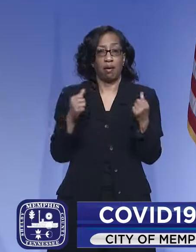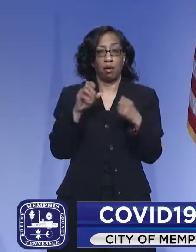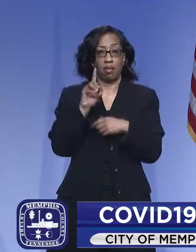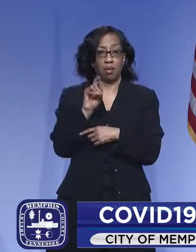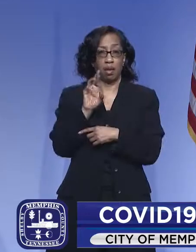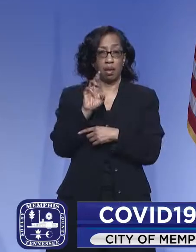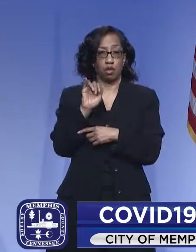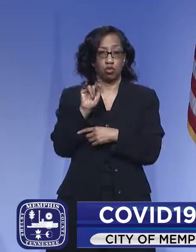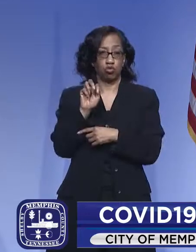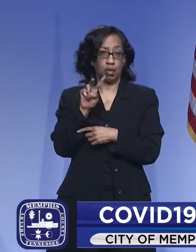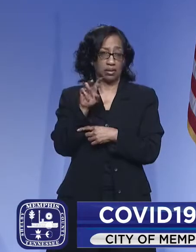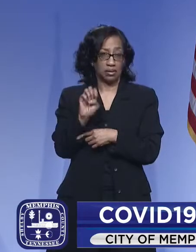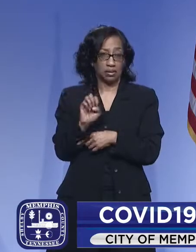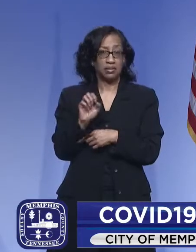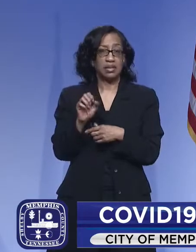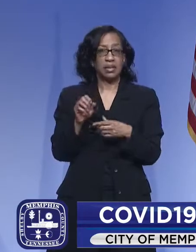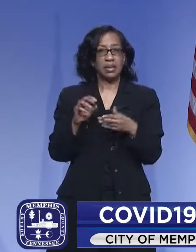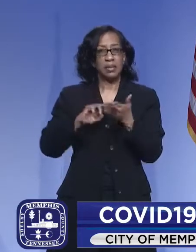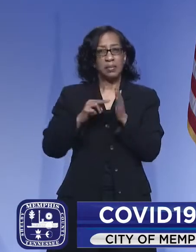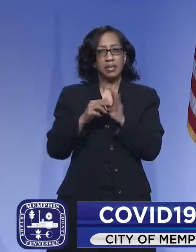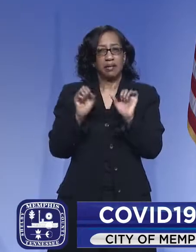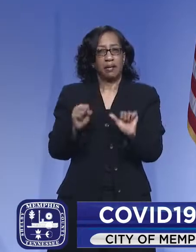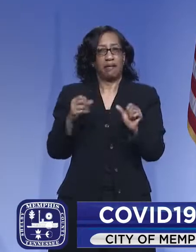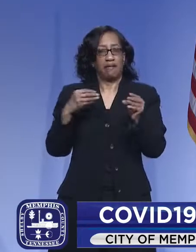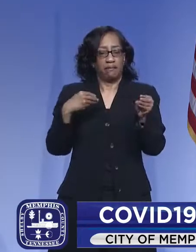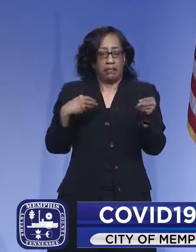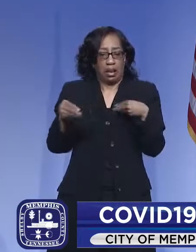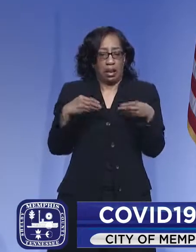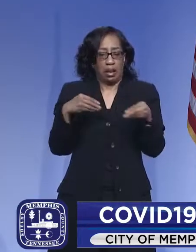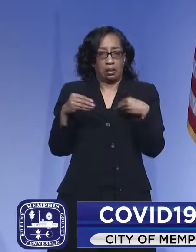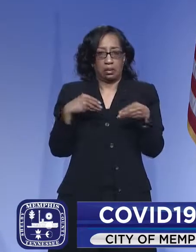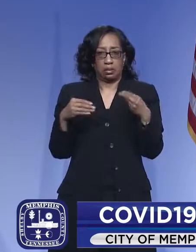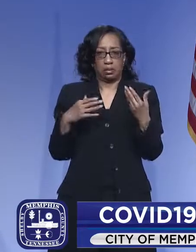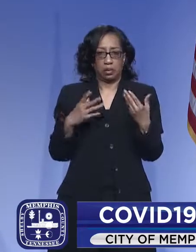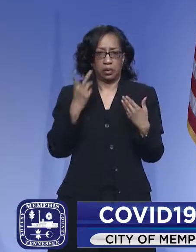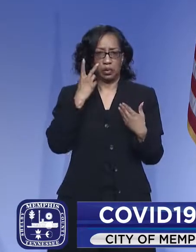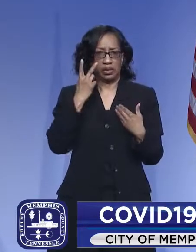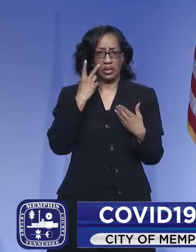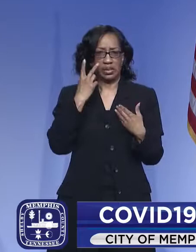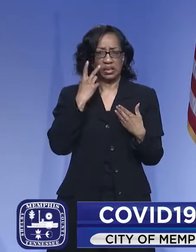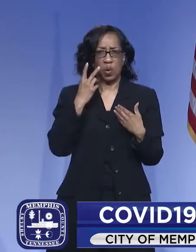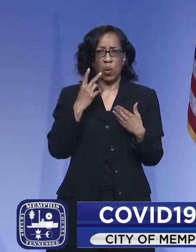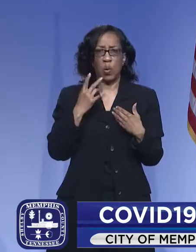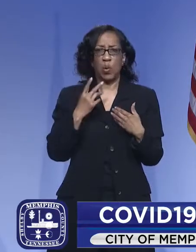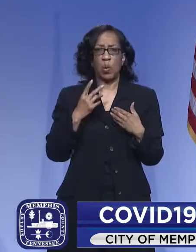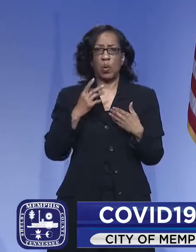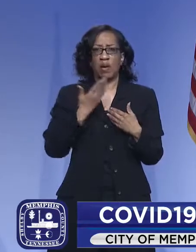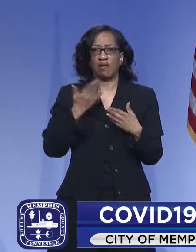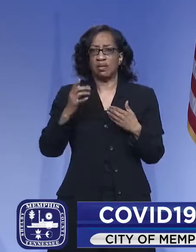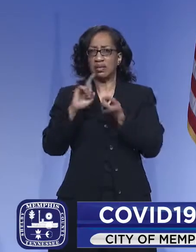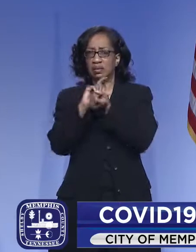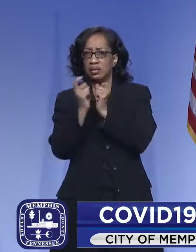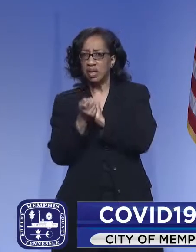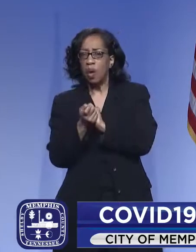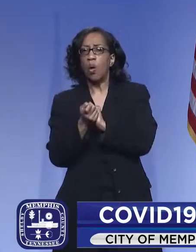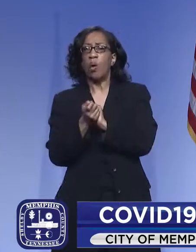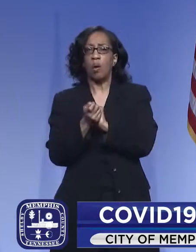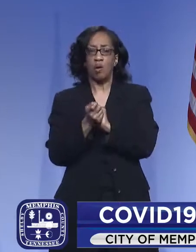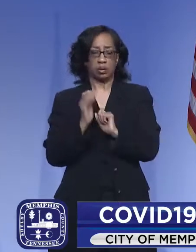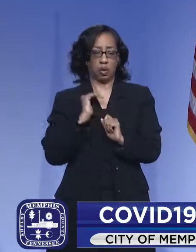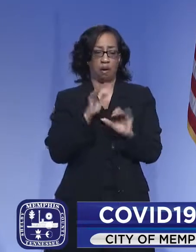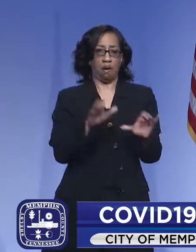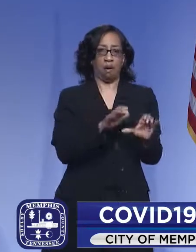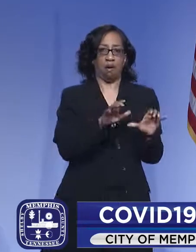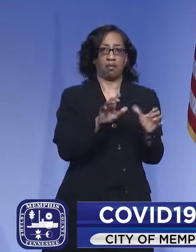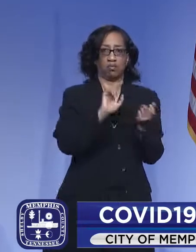flexibility to adjust to what the most recent data suggests we should do. So if there is any